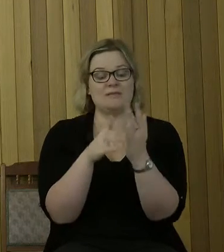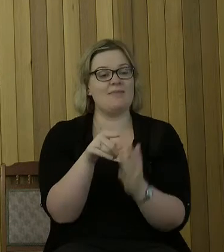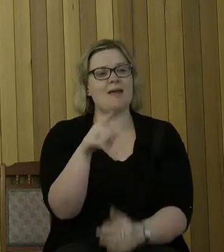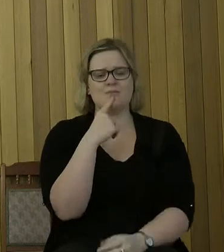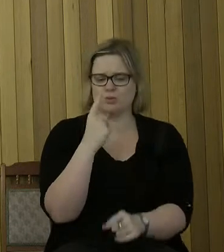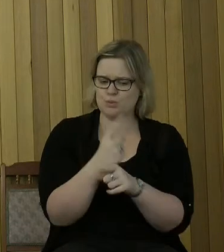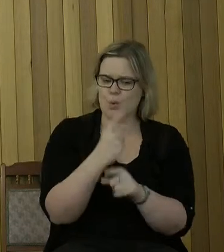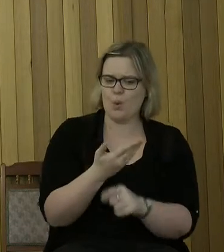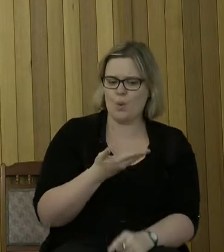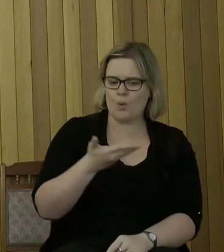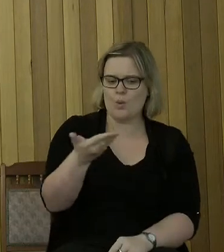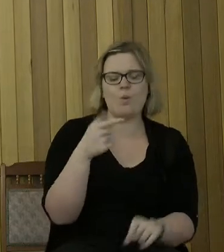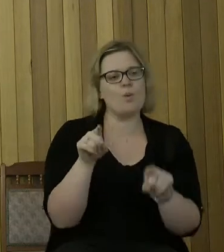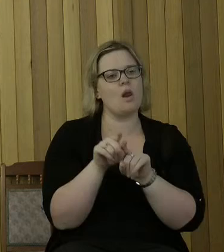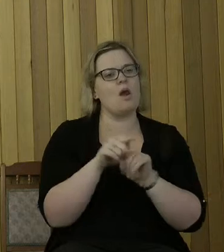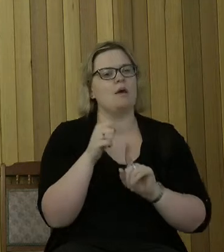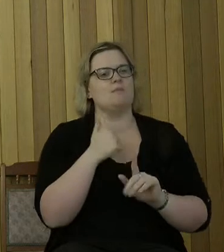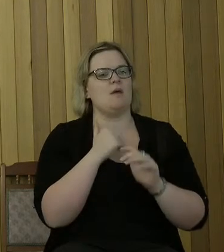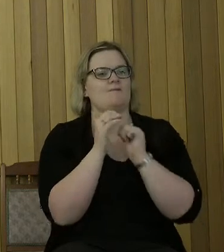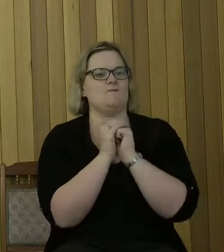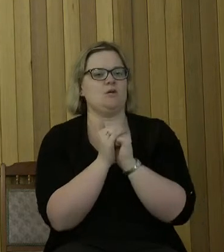Talk to him as though he's your friend.